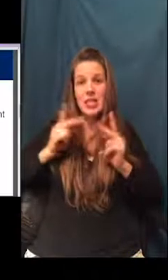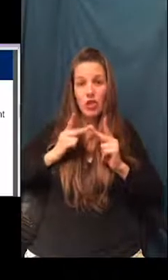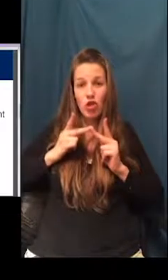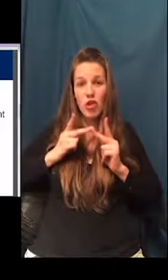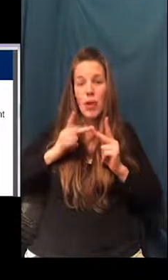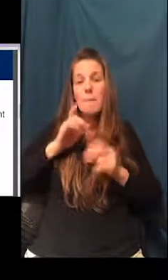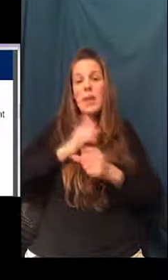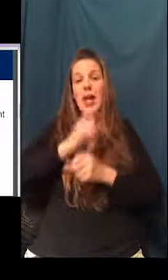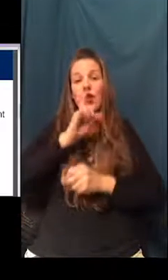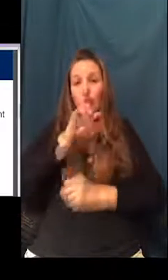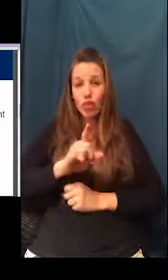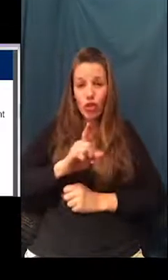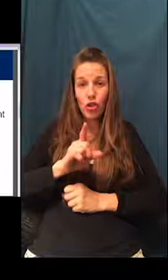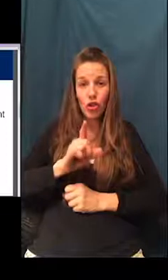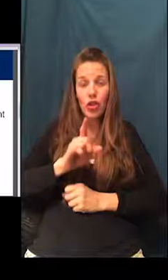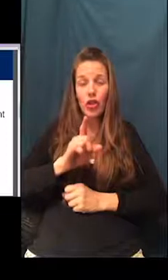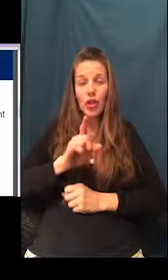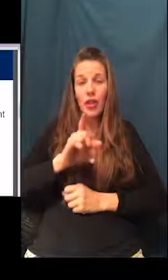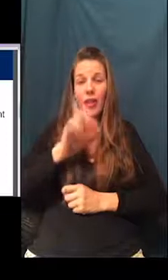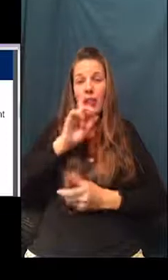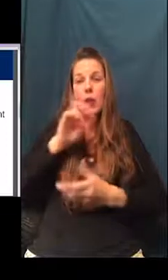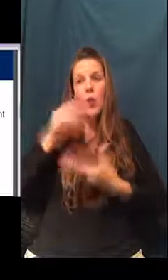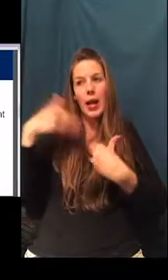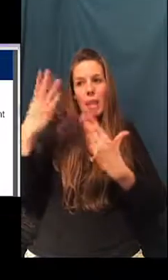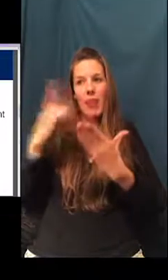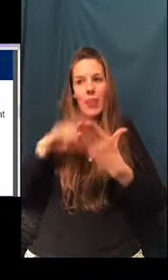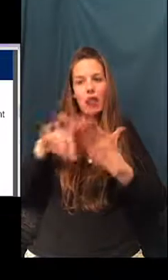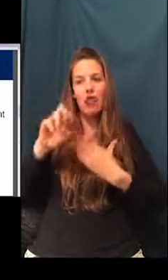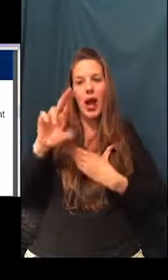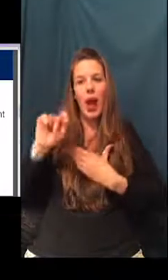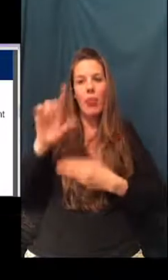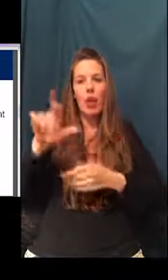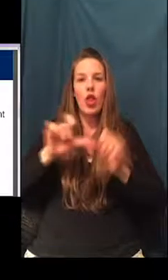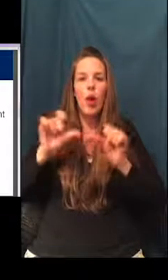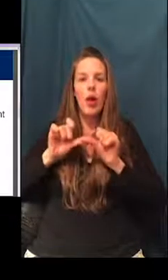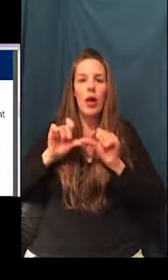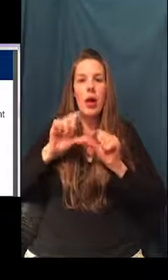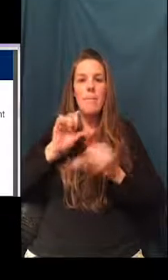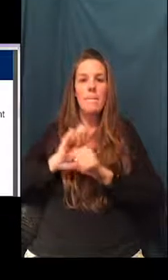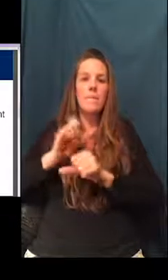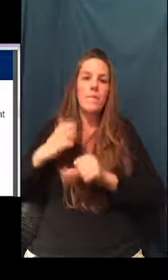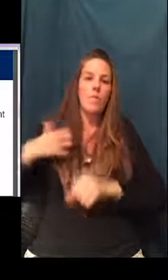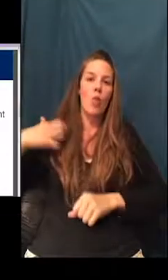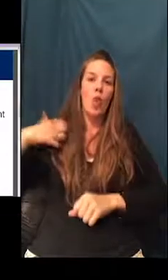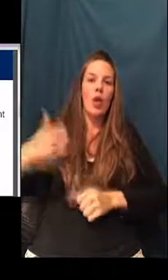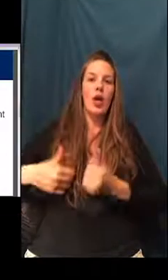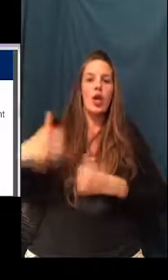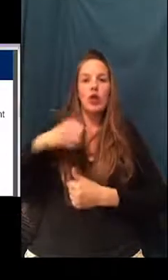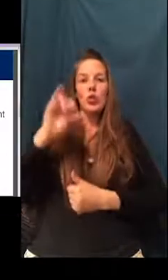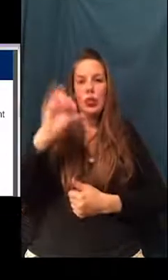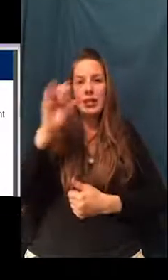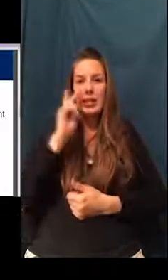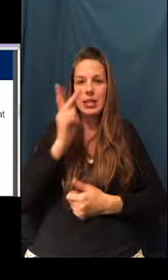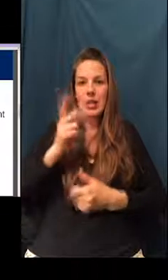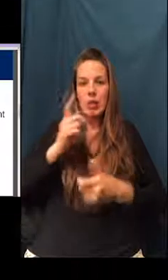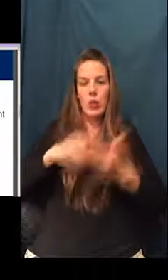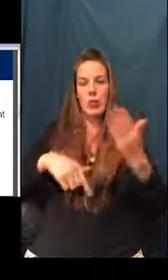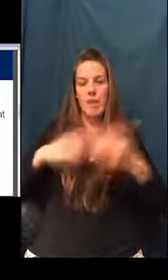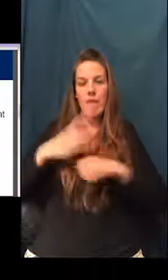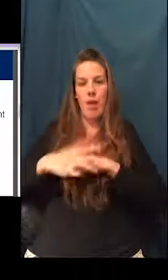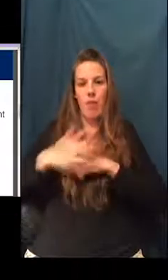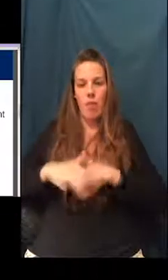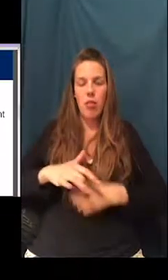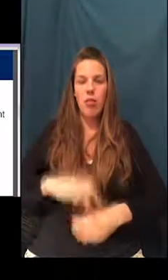positions, you know, make sure that you recommend that they check out their local employer too, to see what's